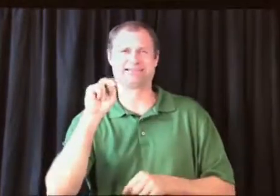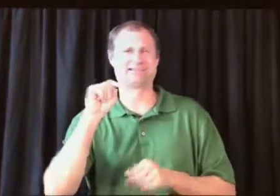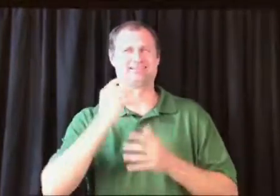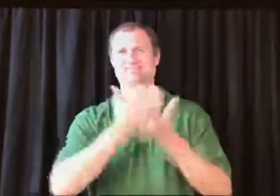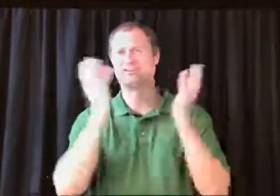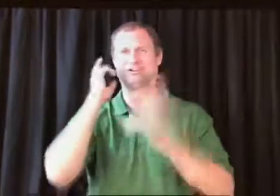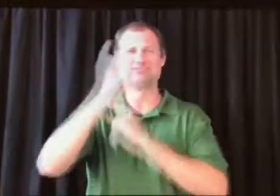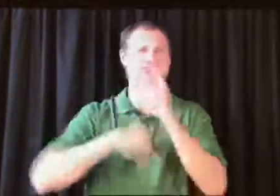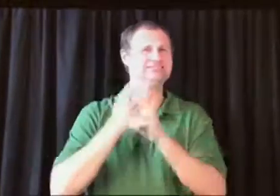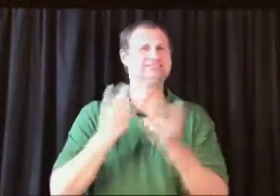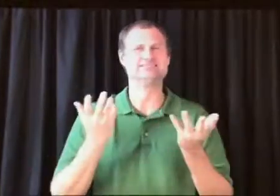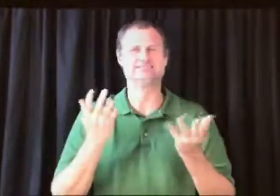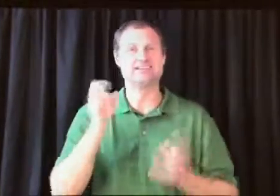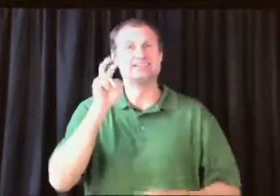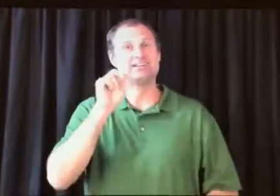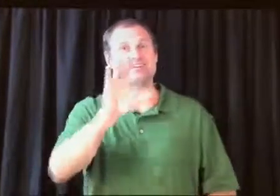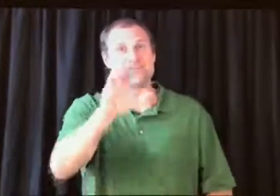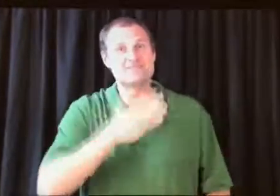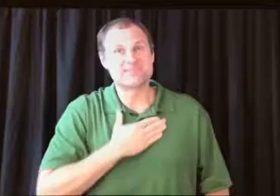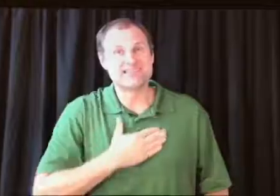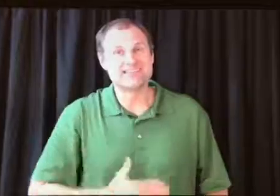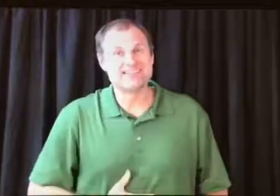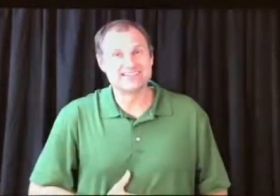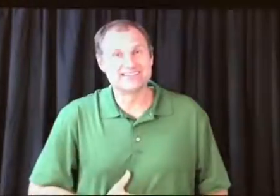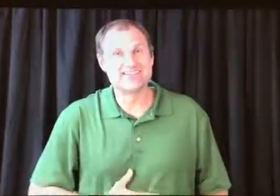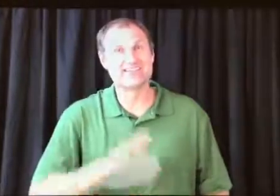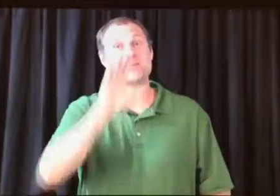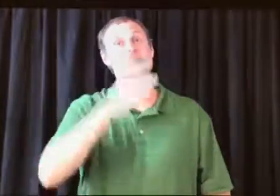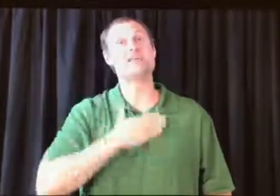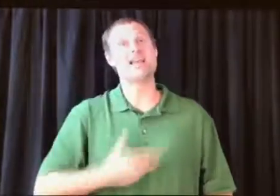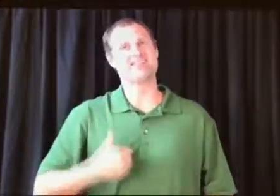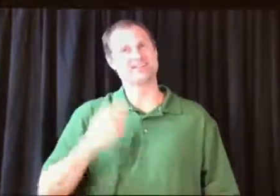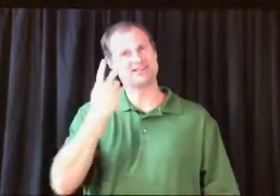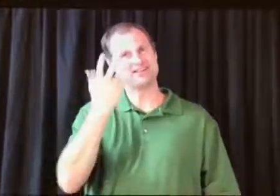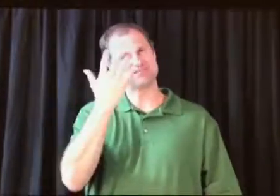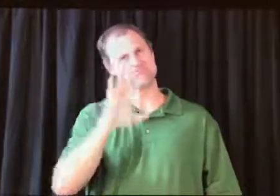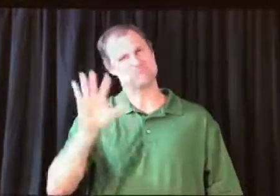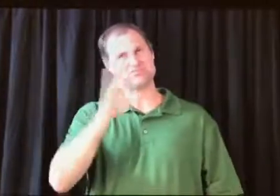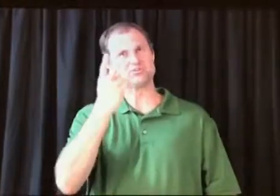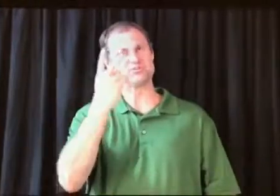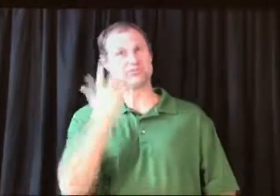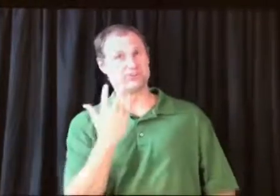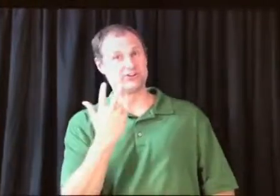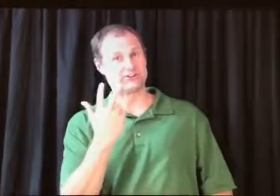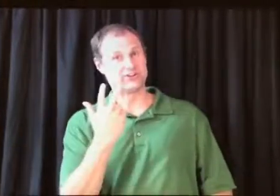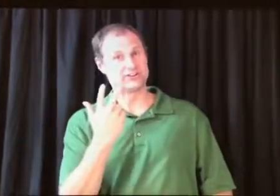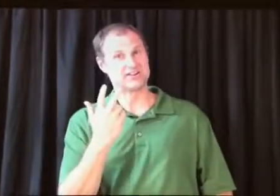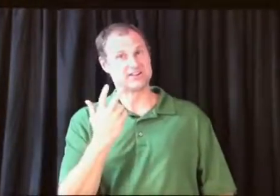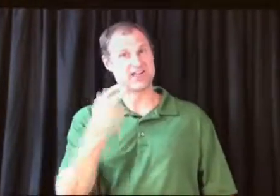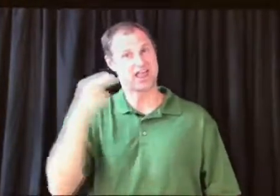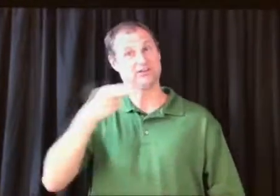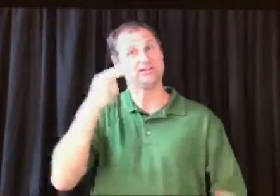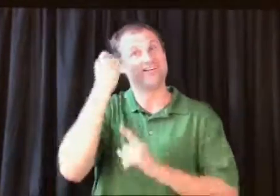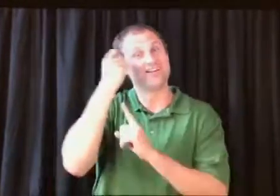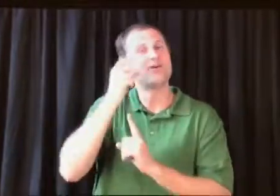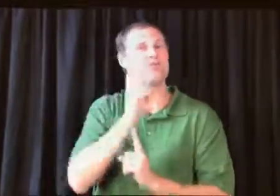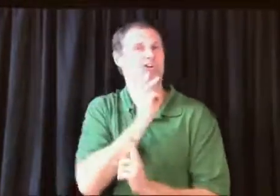of it in our atmosphere and in the whole universe. Did you know that in your body, since your body is made up